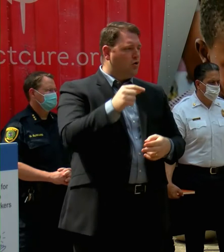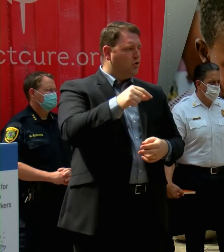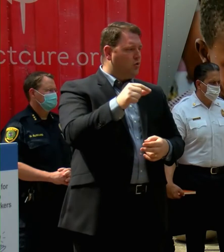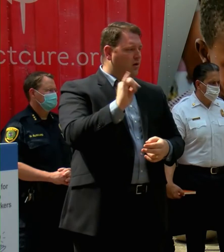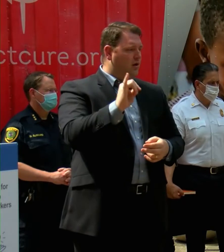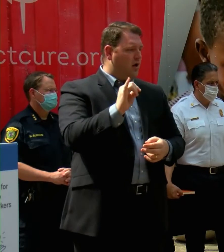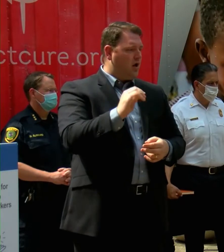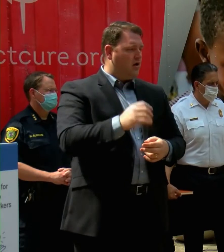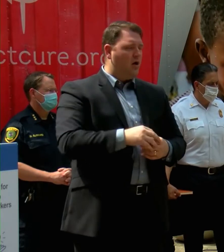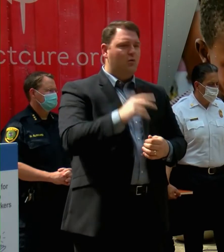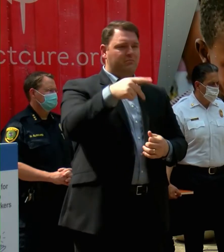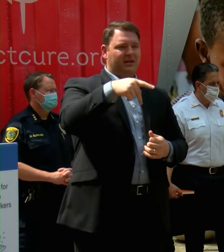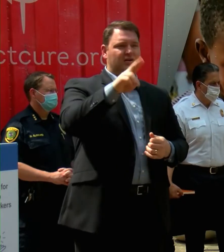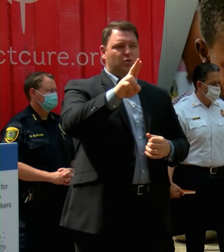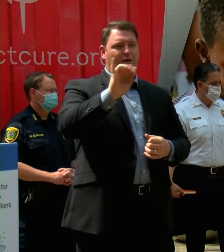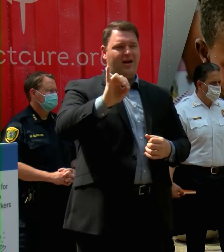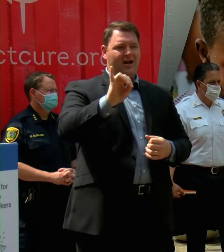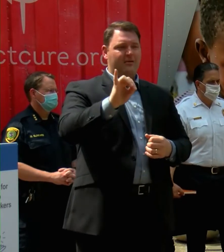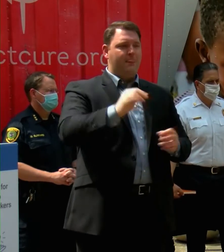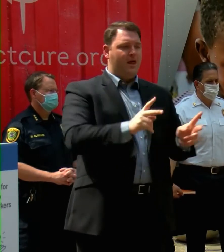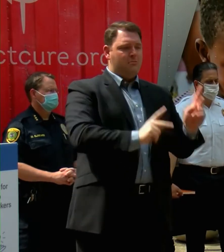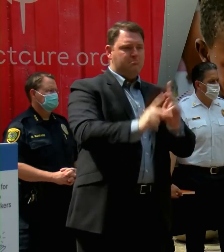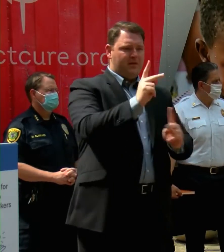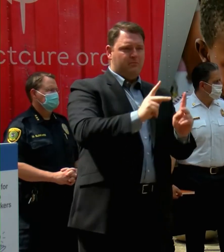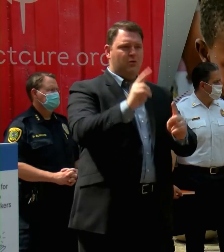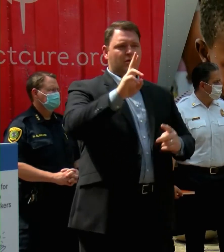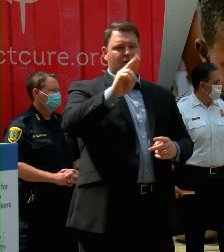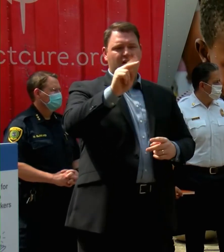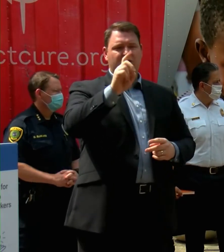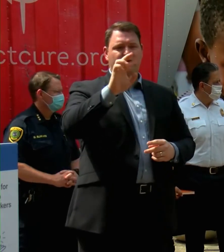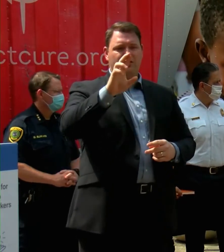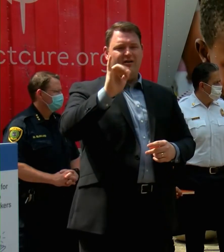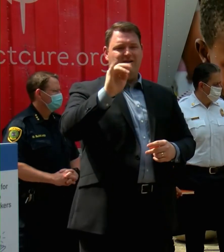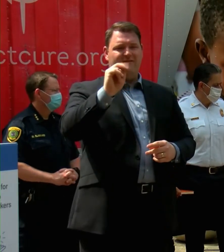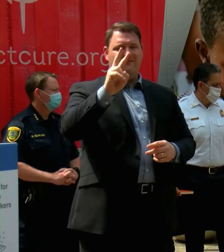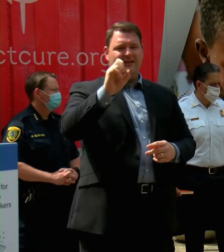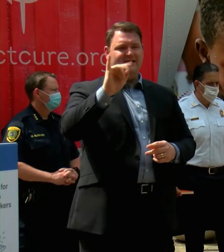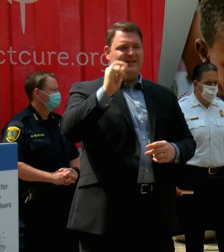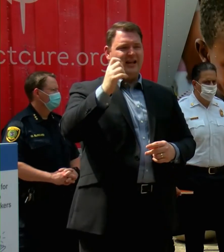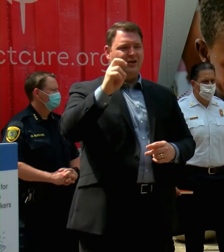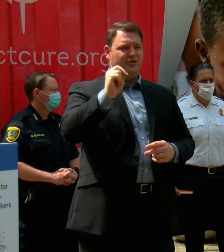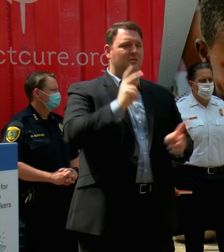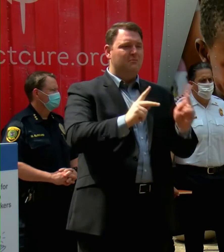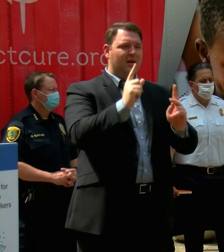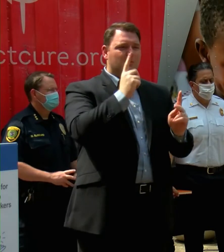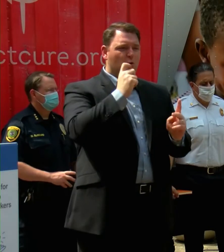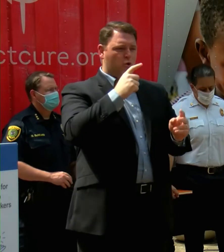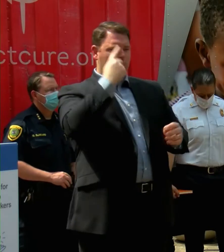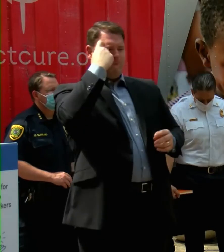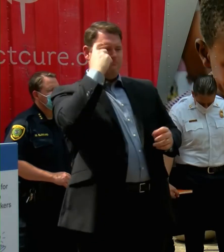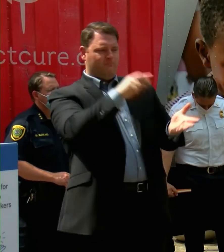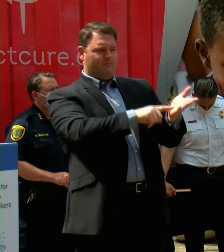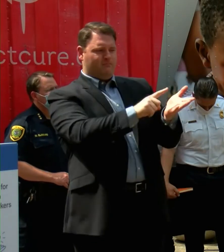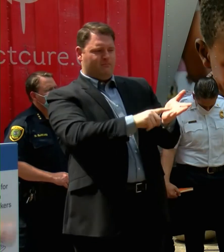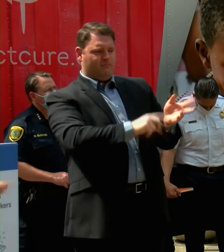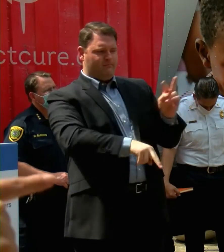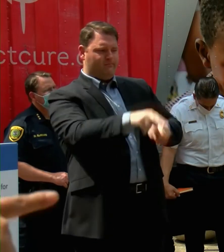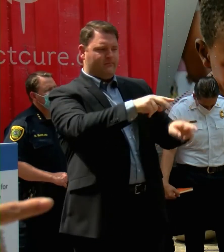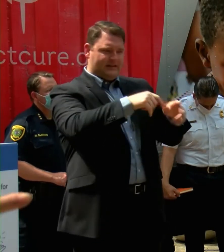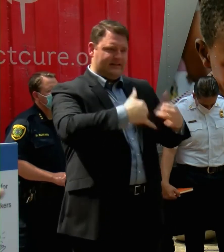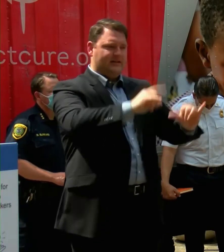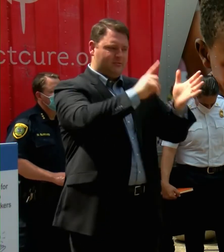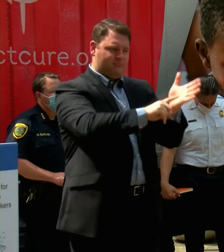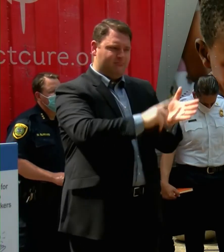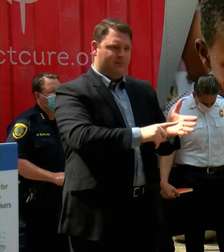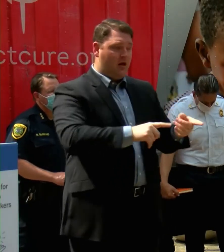under investigation. Persons under investigation. So there are a number of cases that are under investigation, but that haven't been confirmed. There are people who have